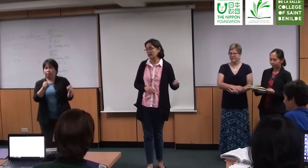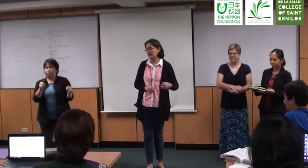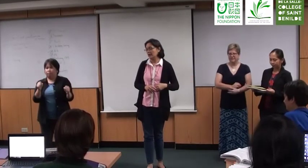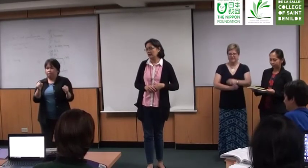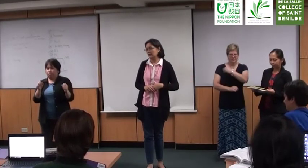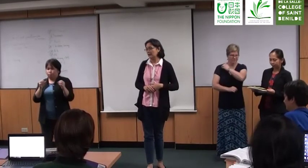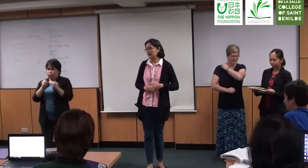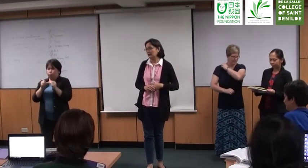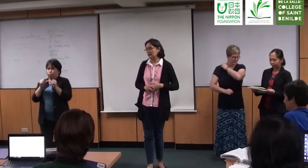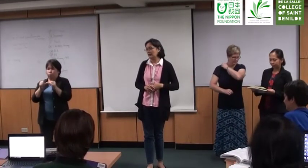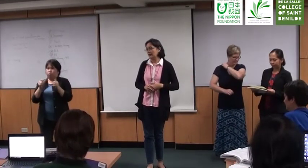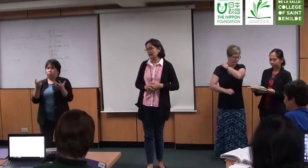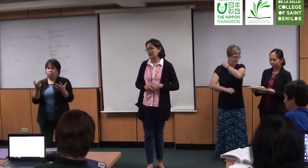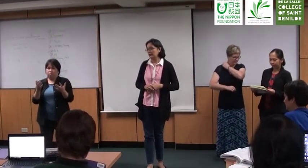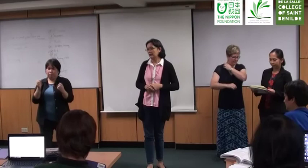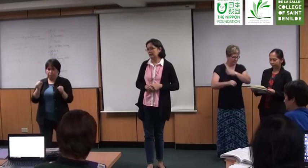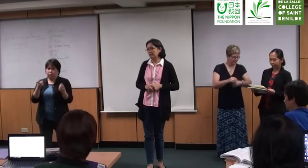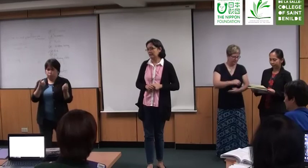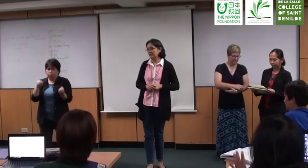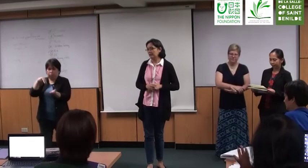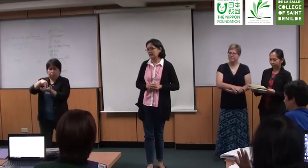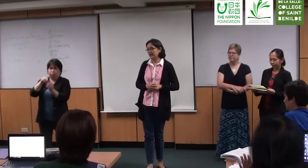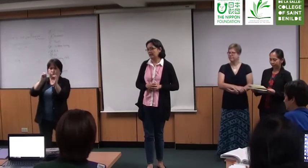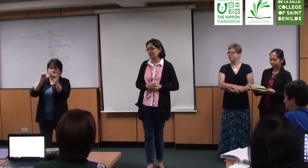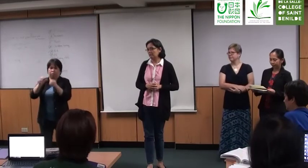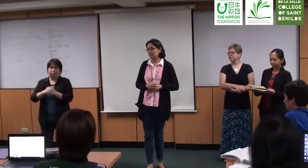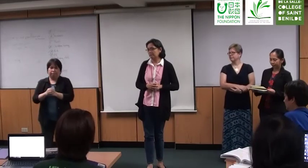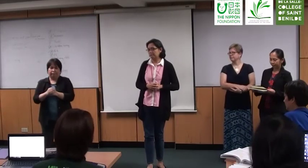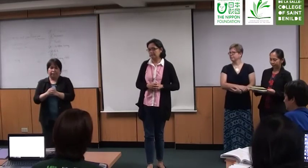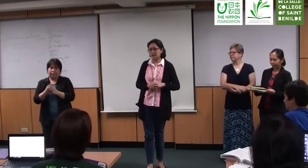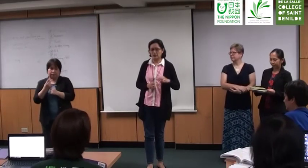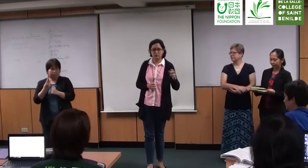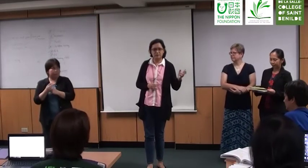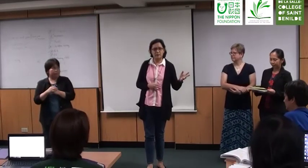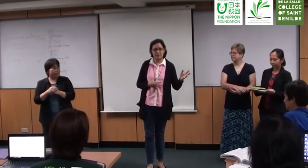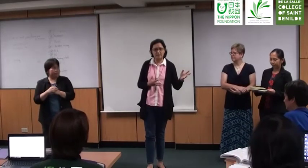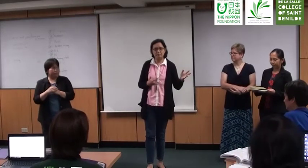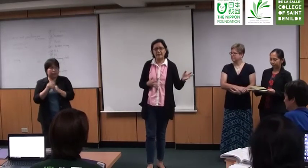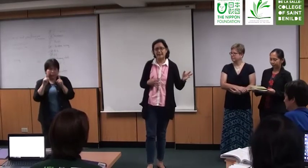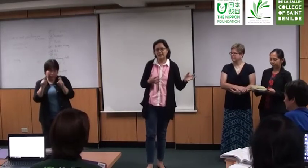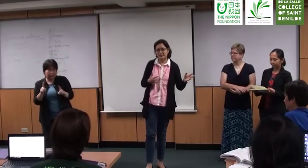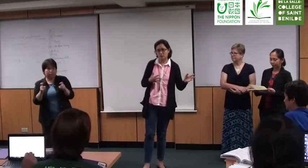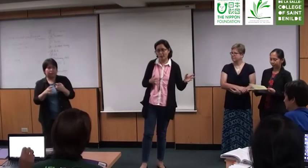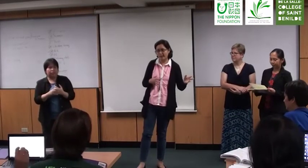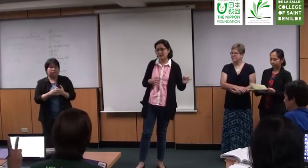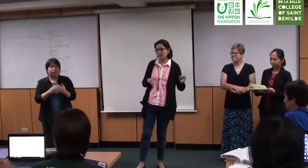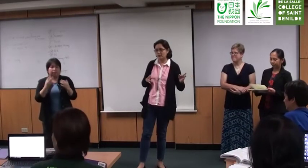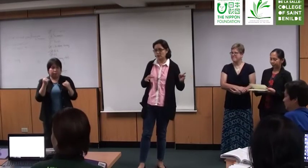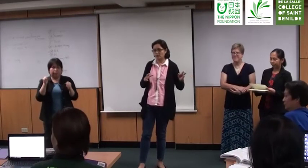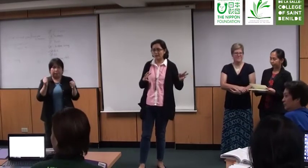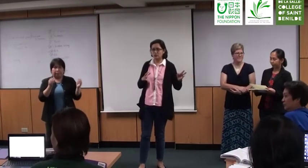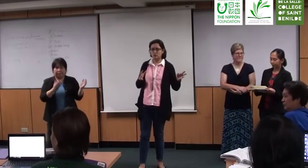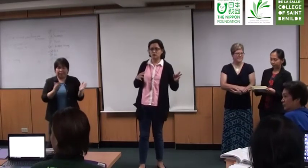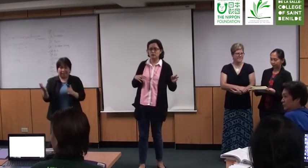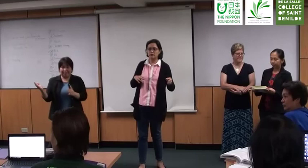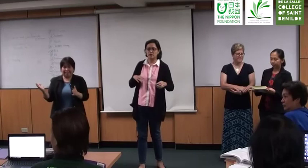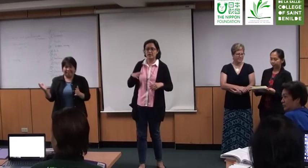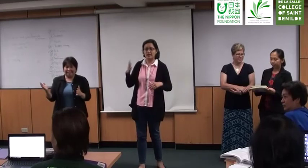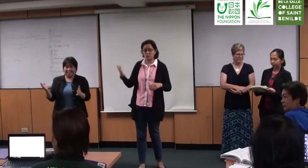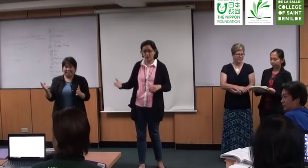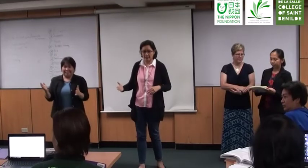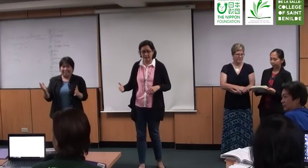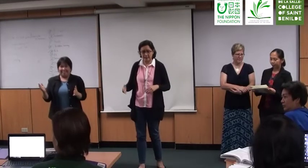work. And if we can, hopefully we can plan well what we want to do